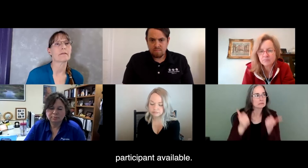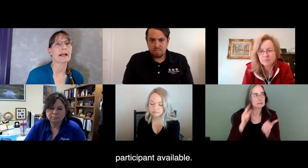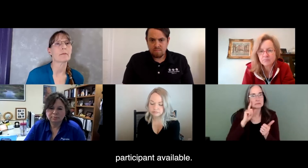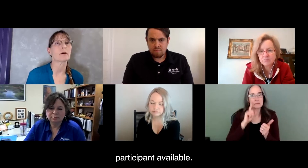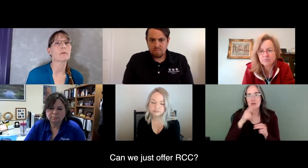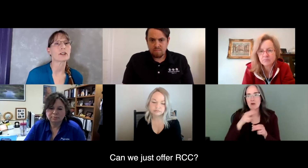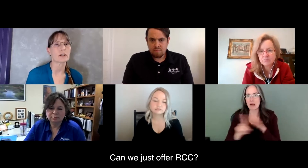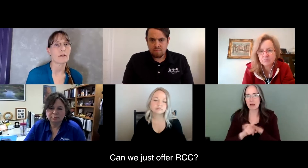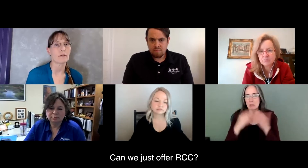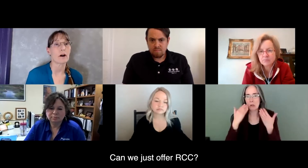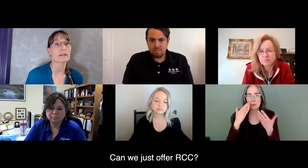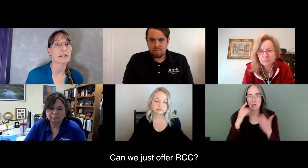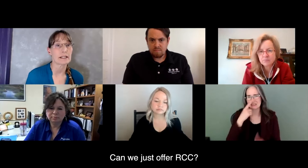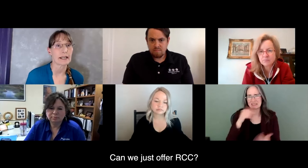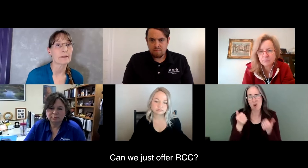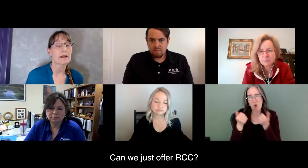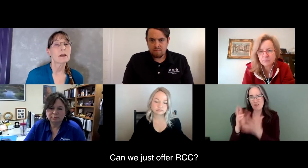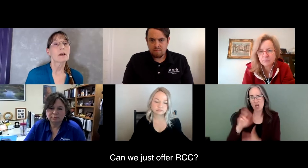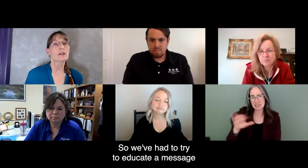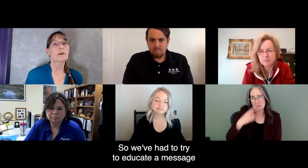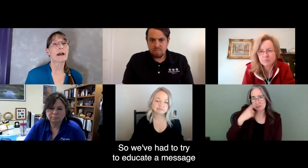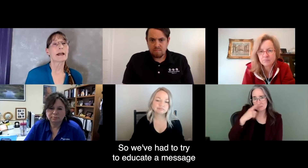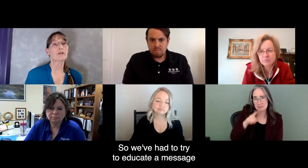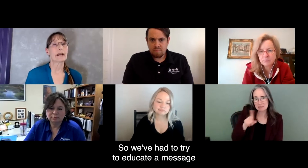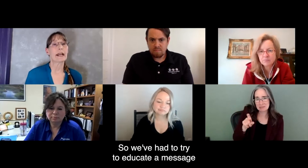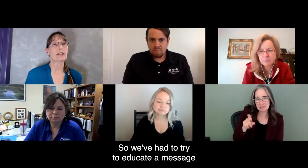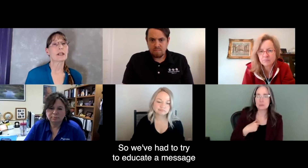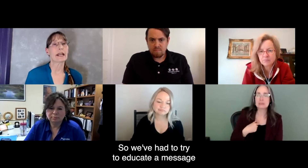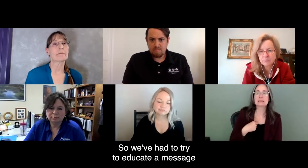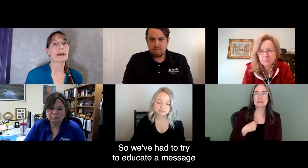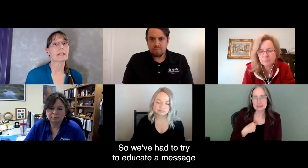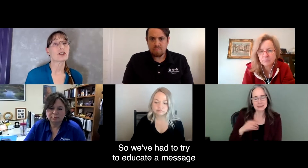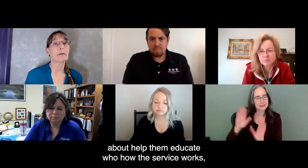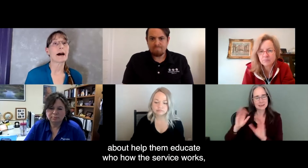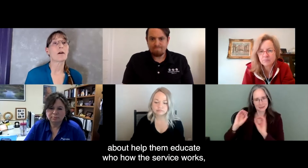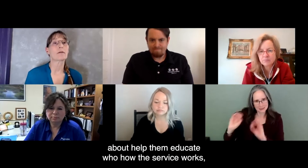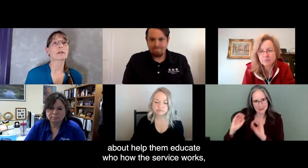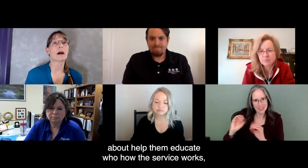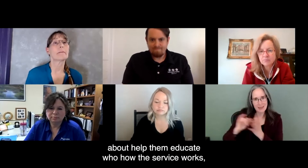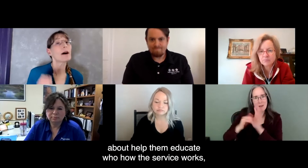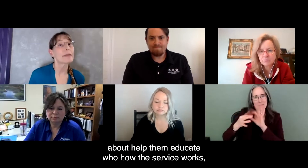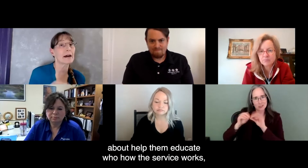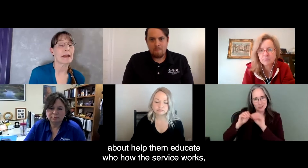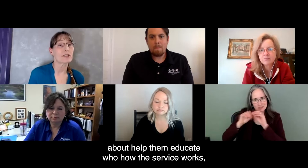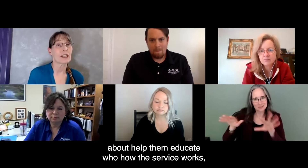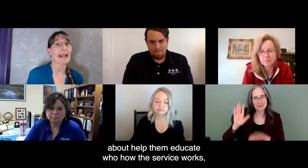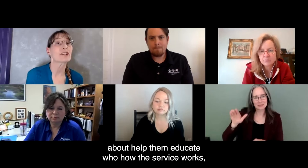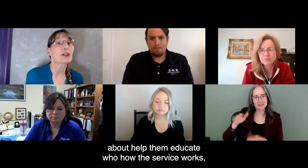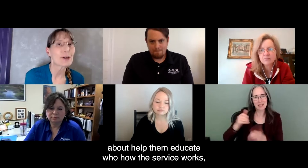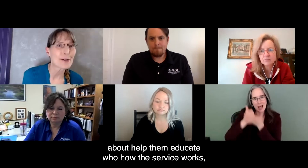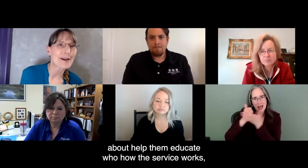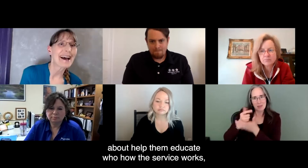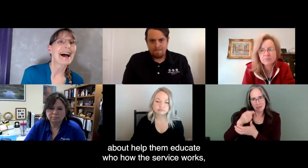participant available. Can we just offer RCC? So we've had to try to educate and message about, help them